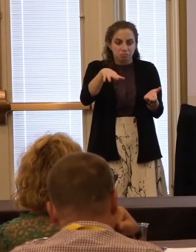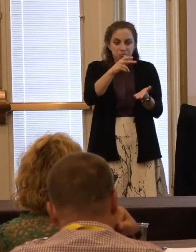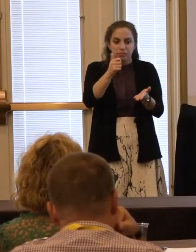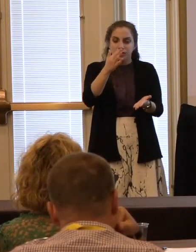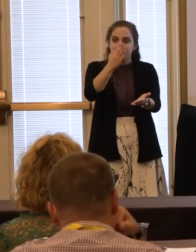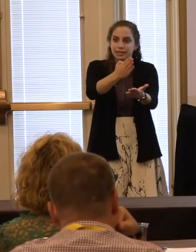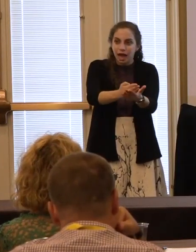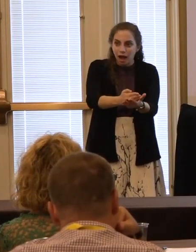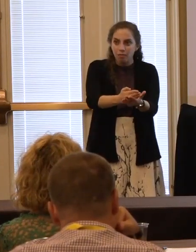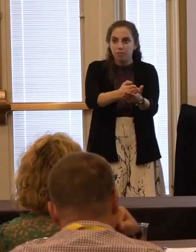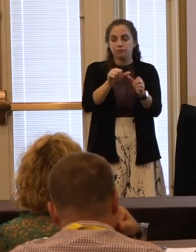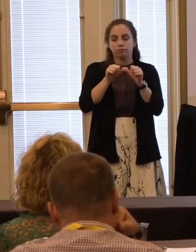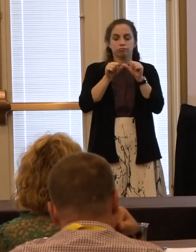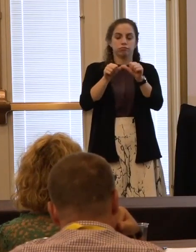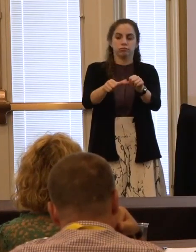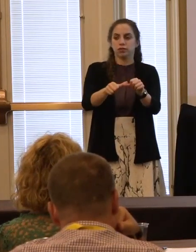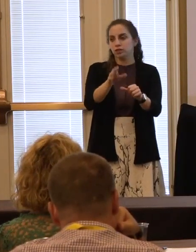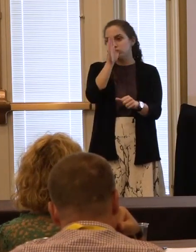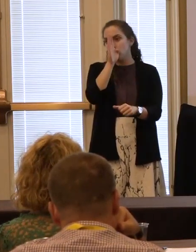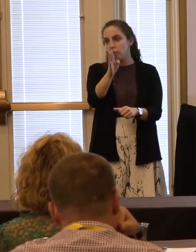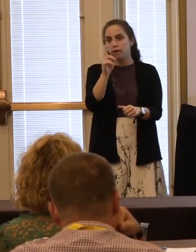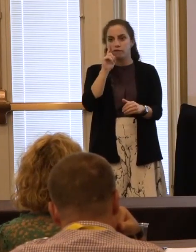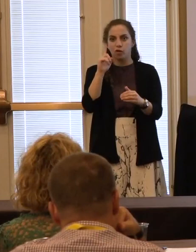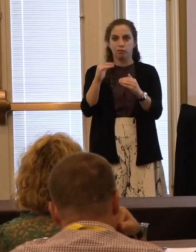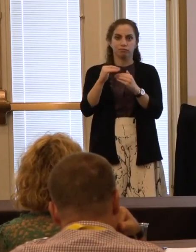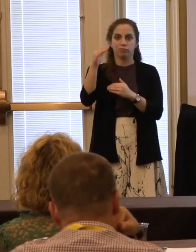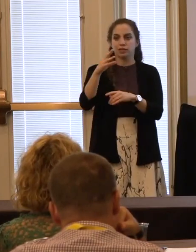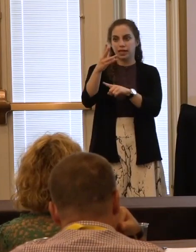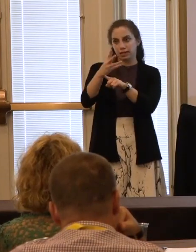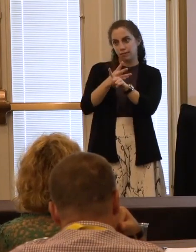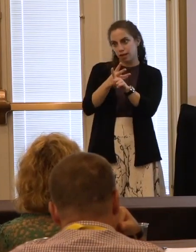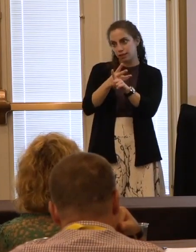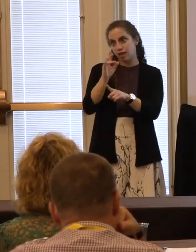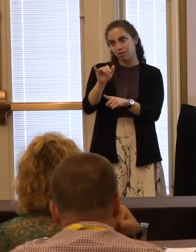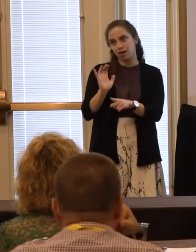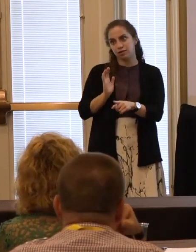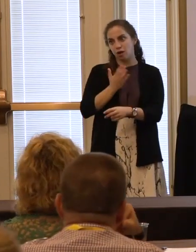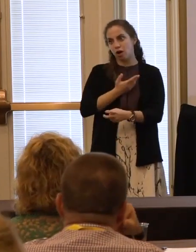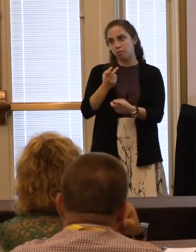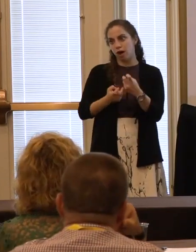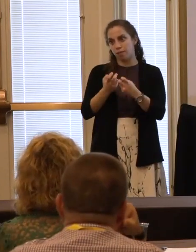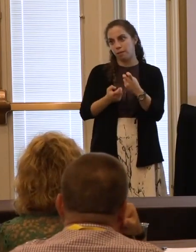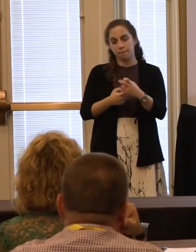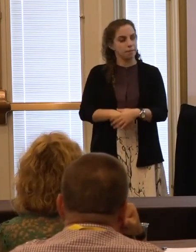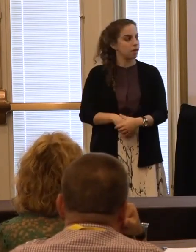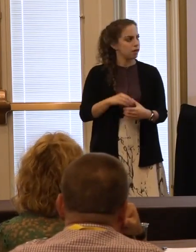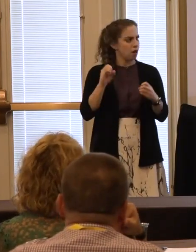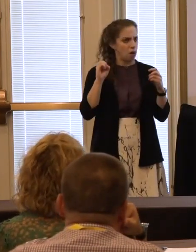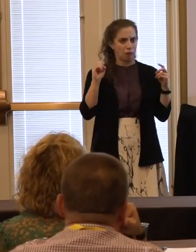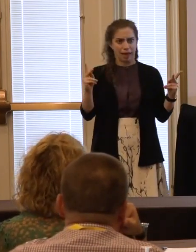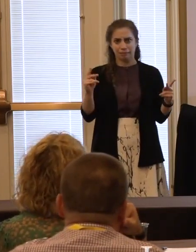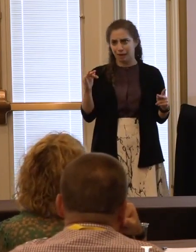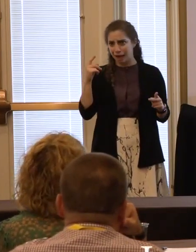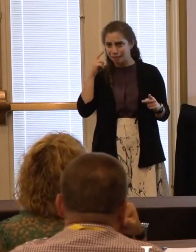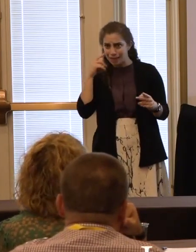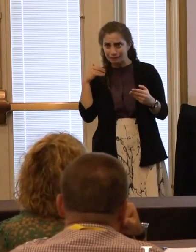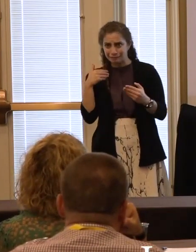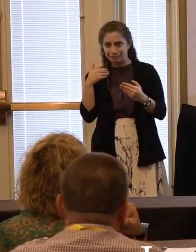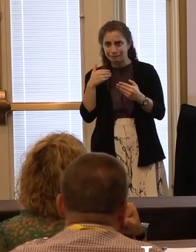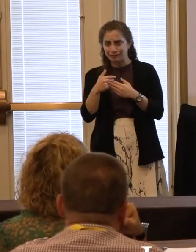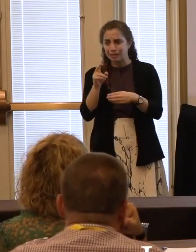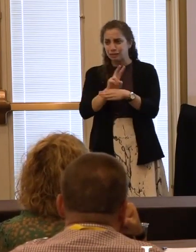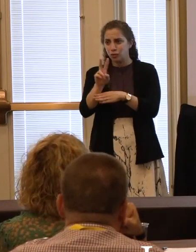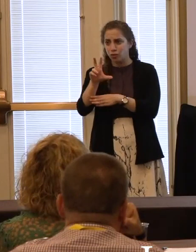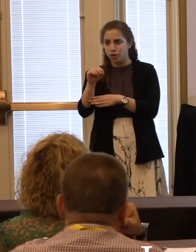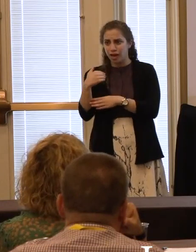maintain sobriety for longer than 6 months. So that's the problem. All right, I think it's almost 2:30.